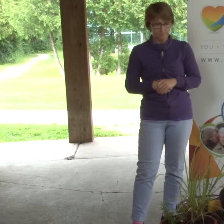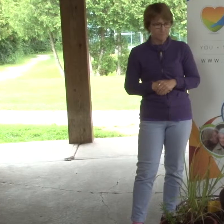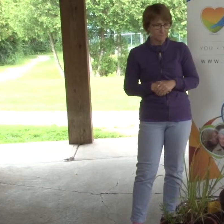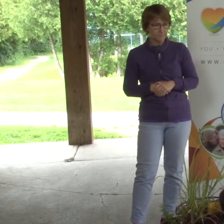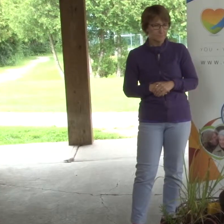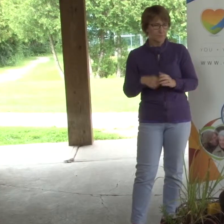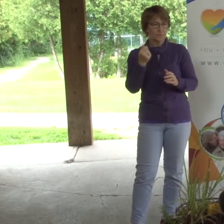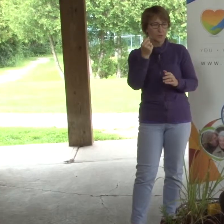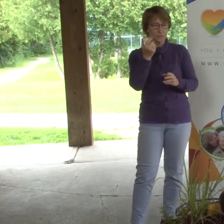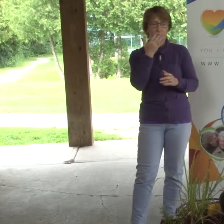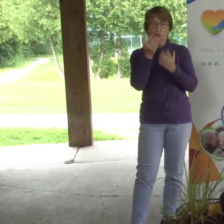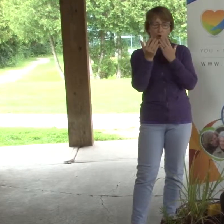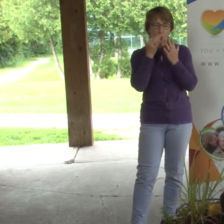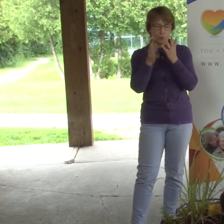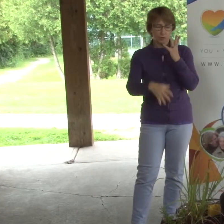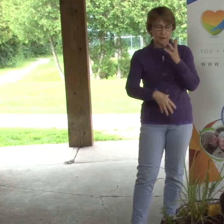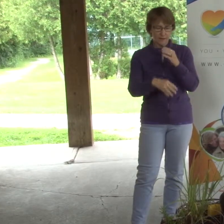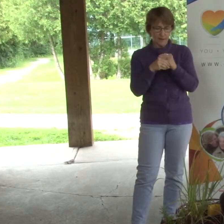for a bit of color.